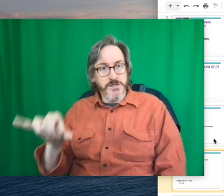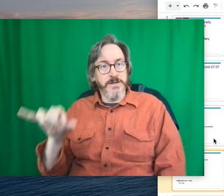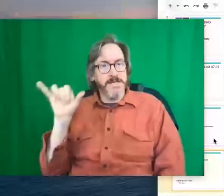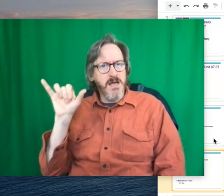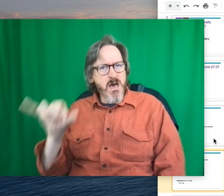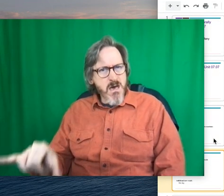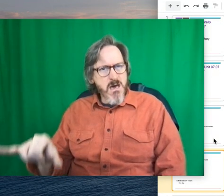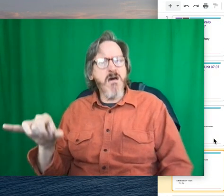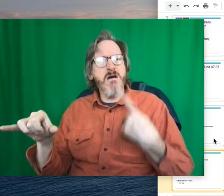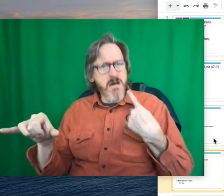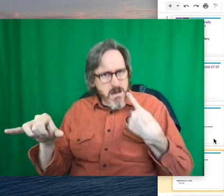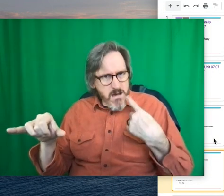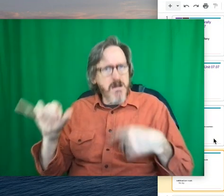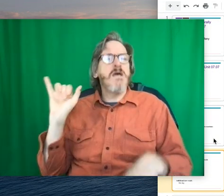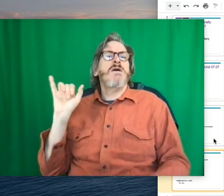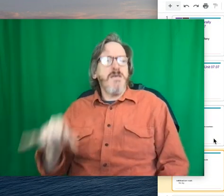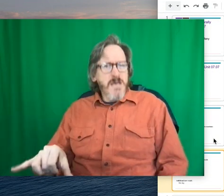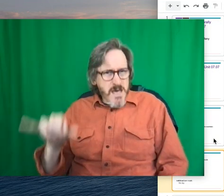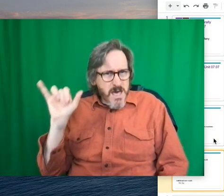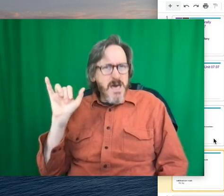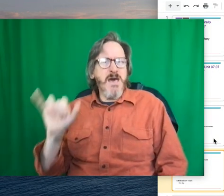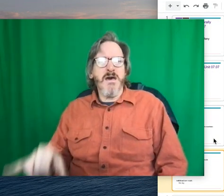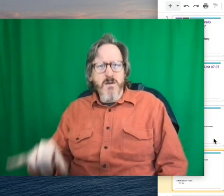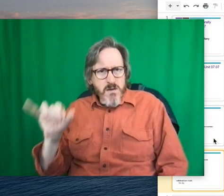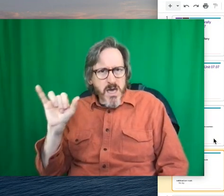and you just do this.